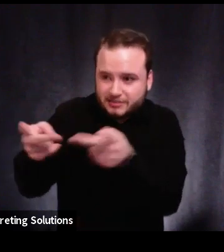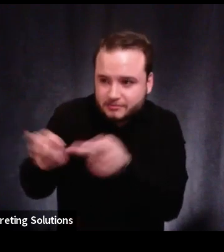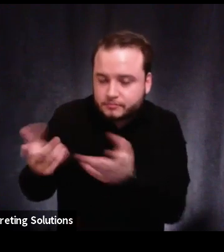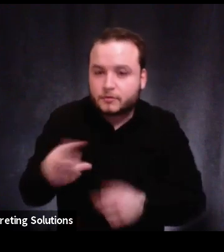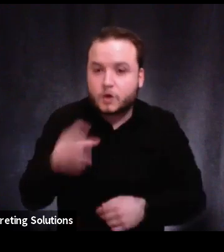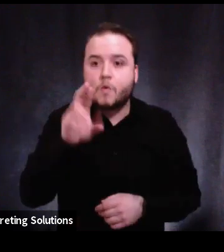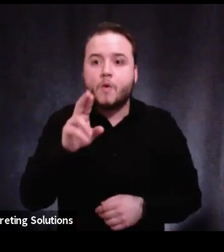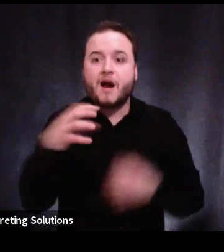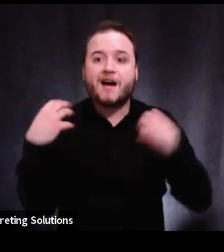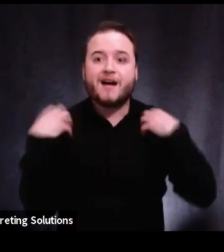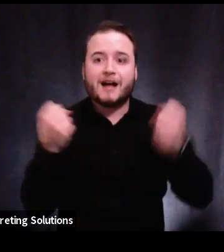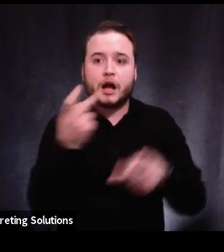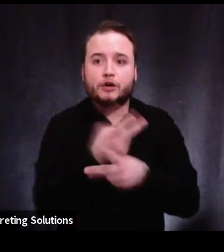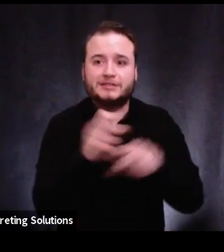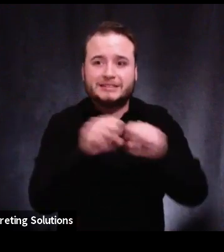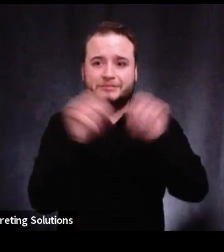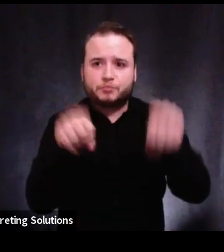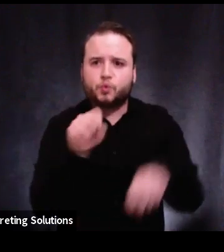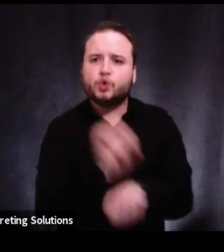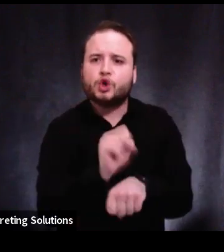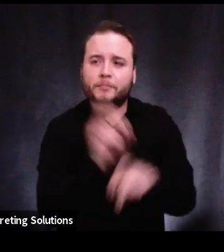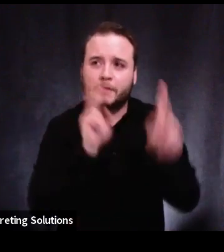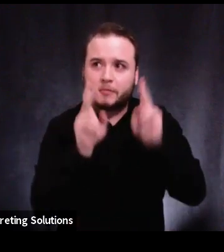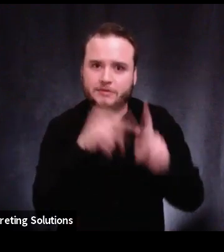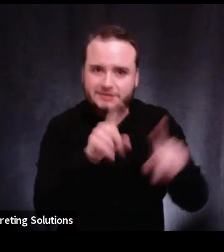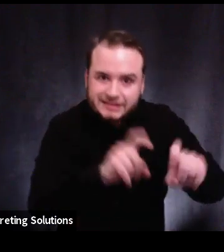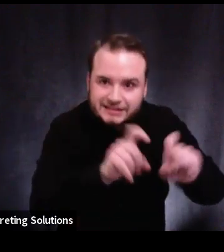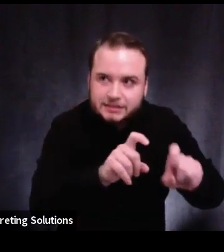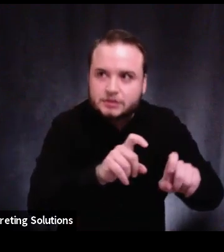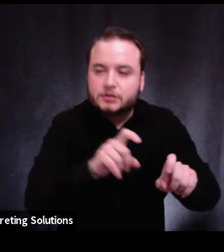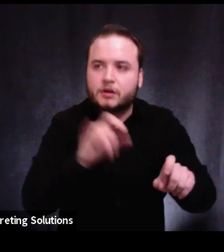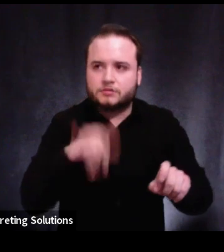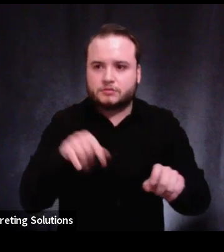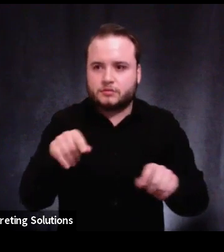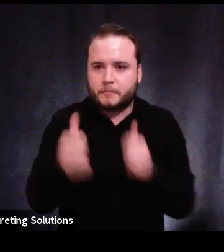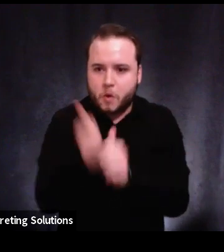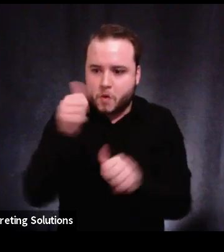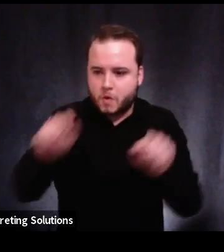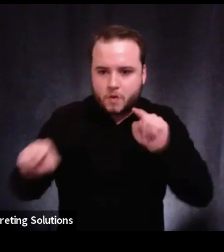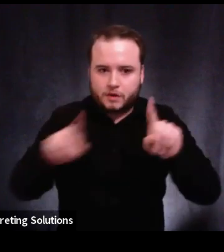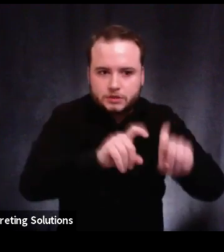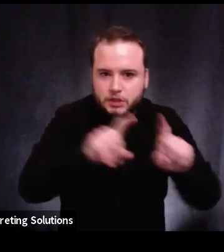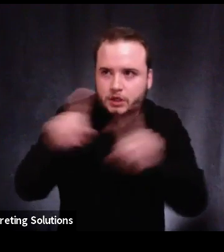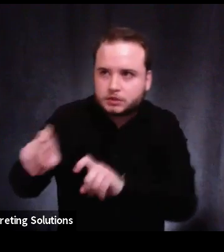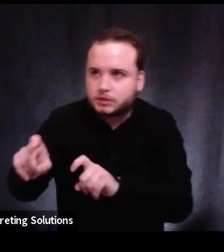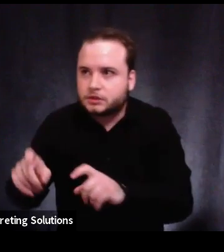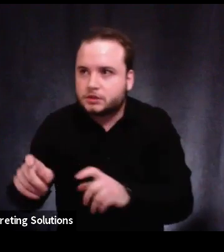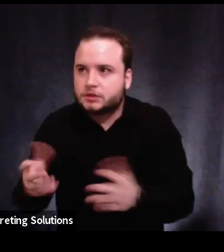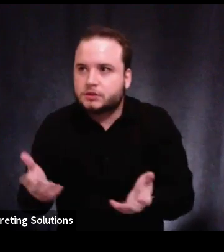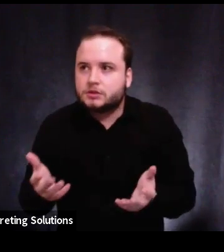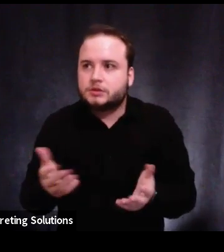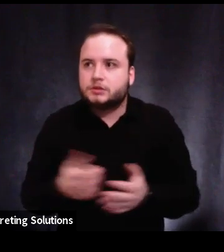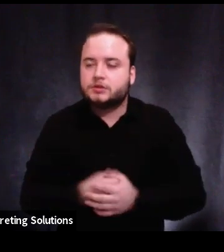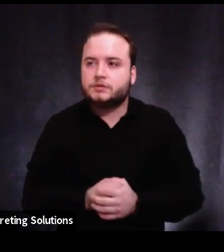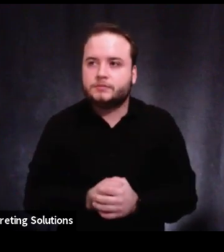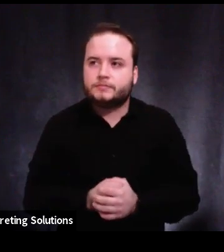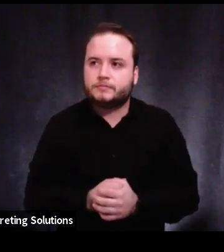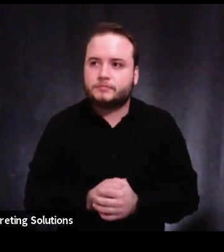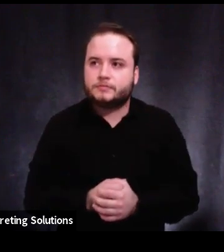we need the fastest interventions to be able to support people's course of care, but also to try to contain the